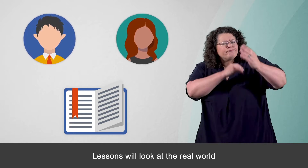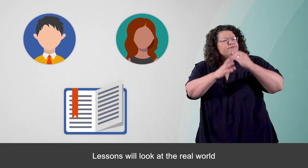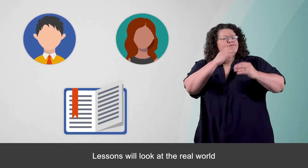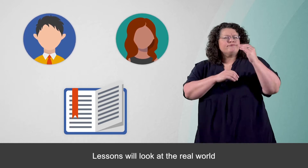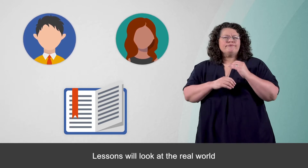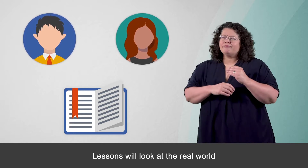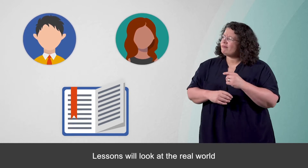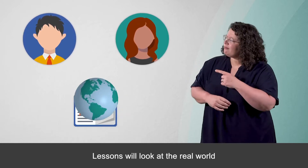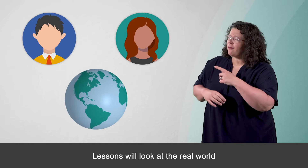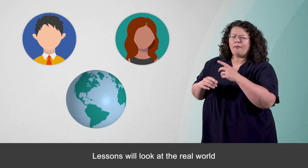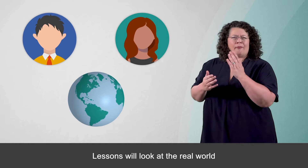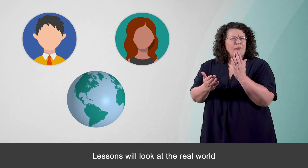Lessons will look at the real world